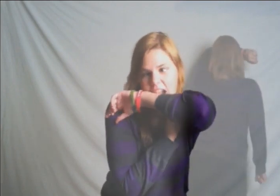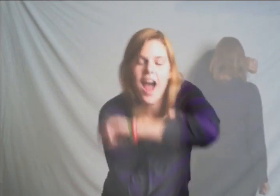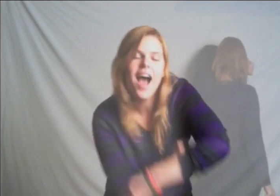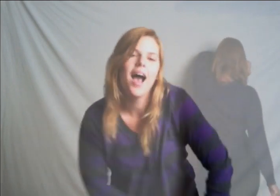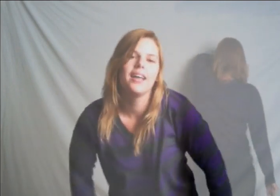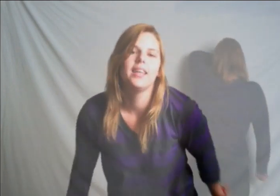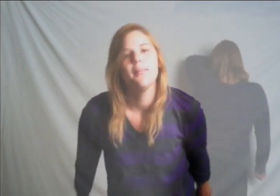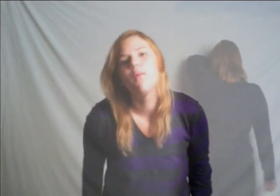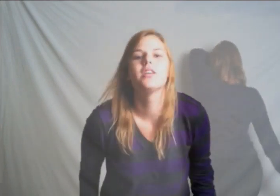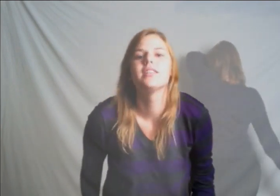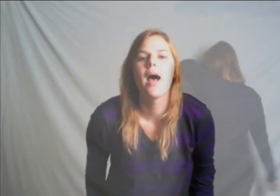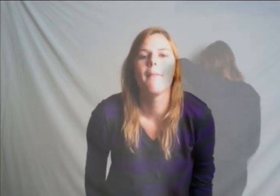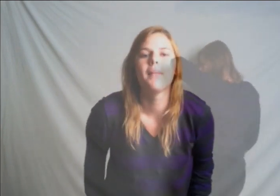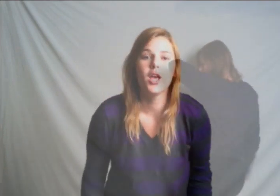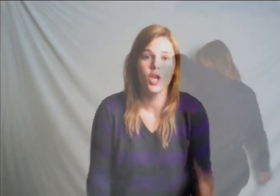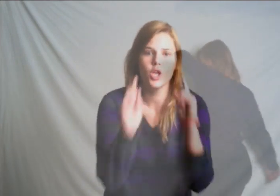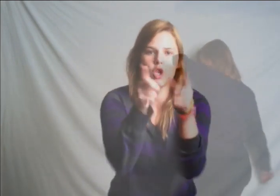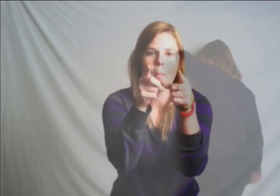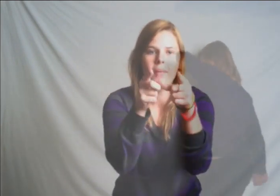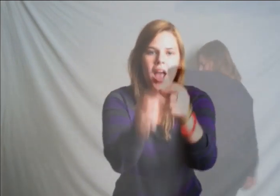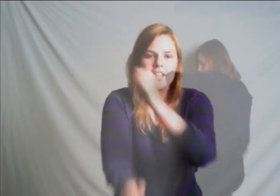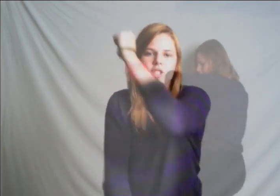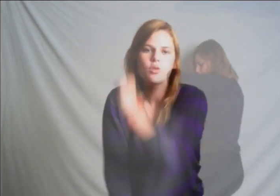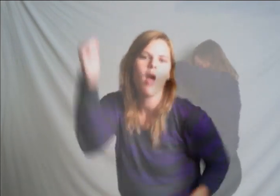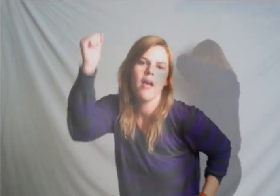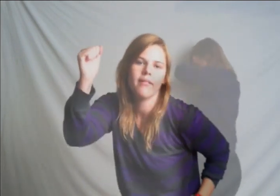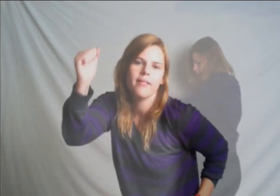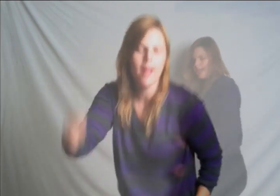cannibal. I eat boys up, you better run.